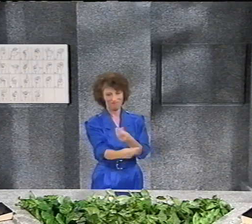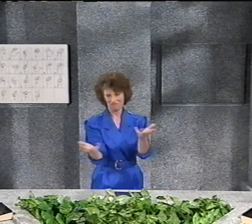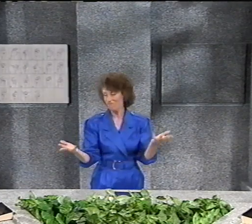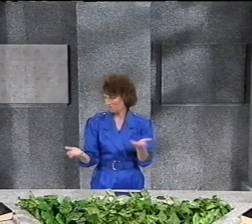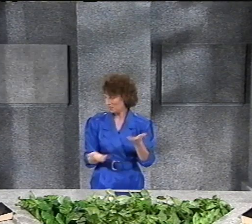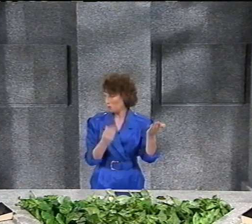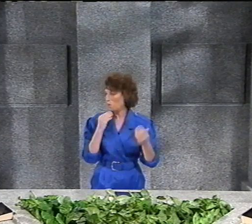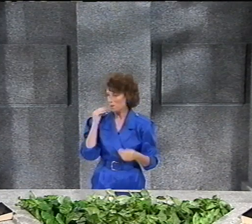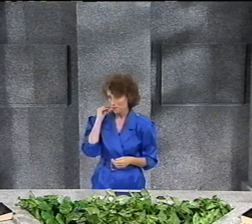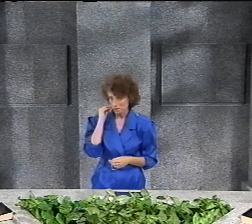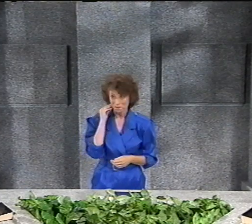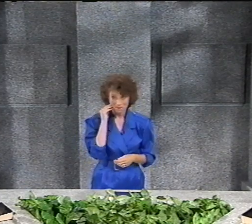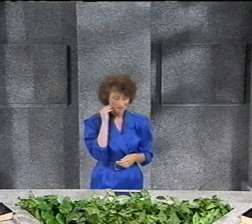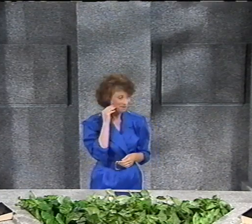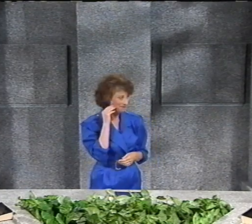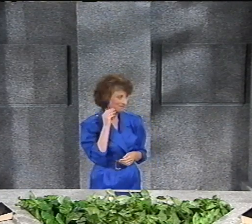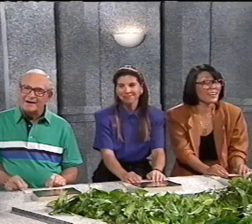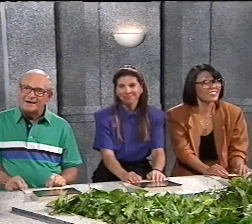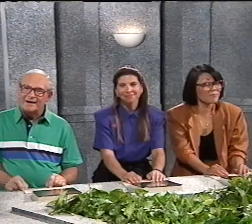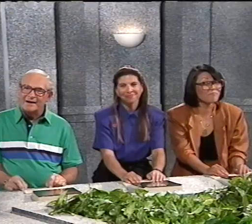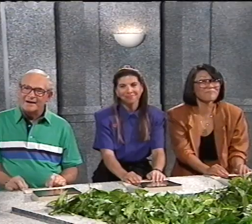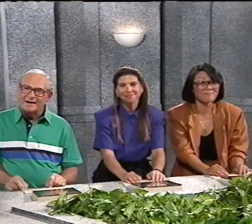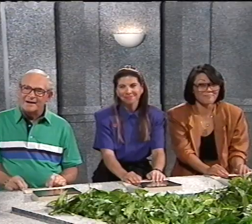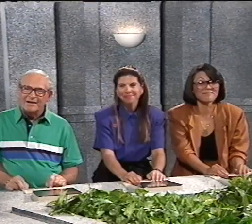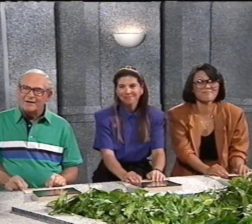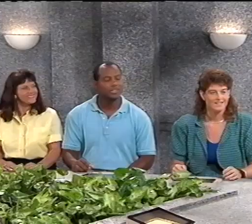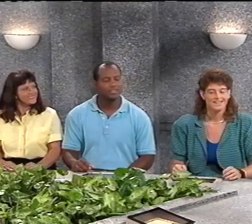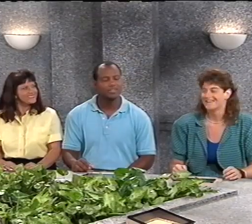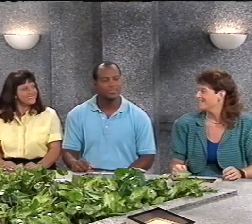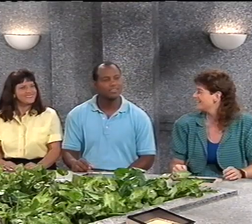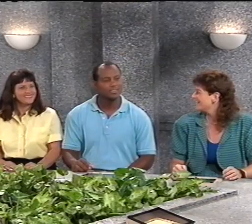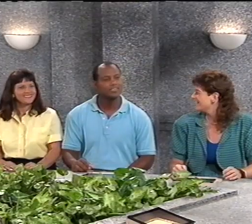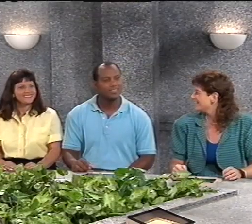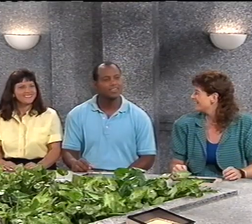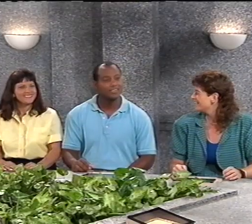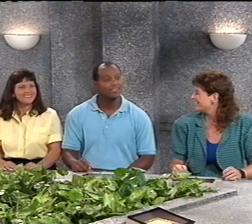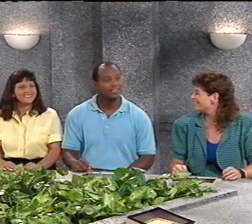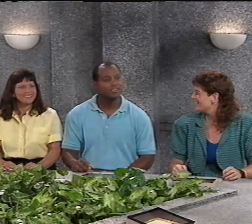You'll be able to take this sheet home so you can study it further.